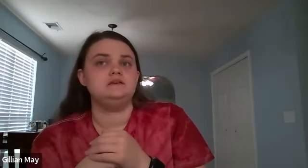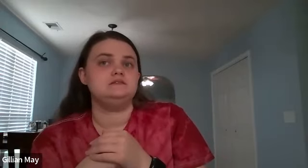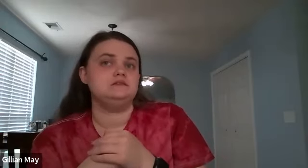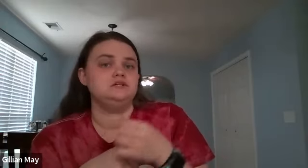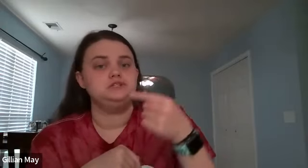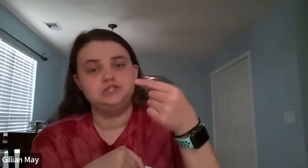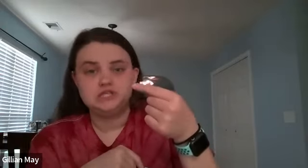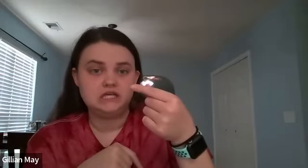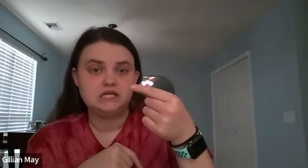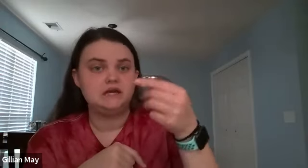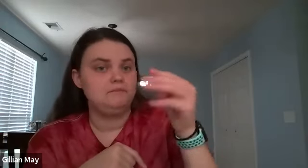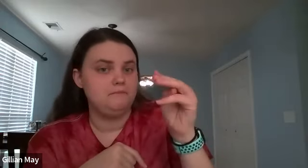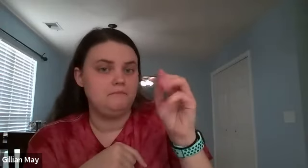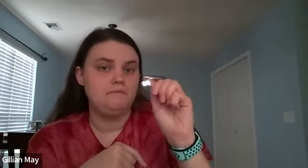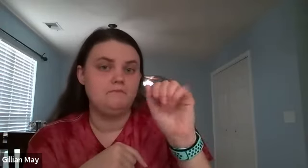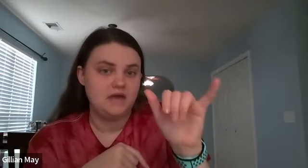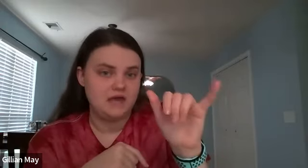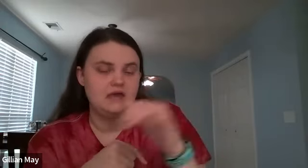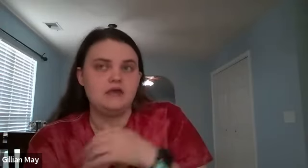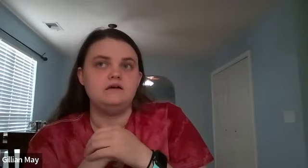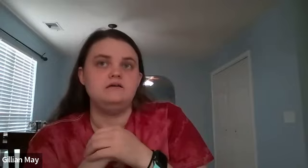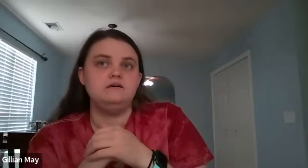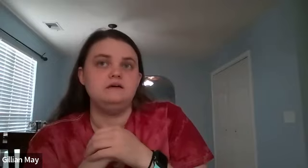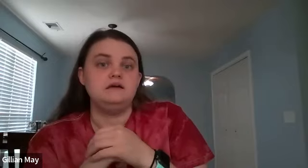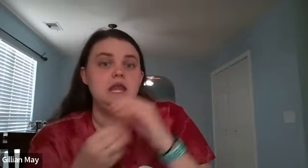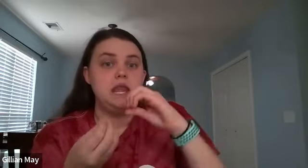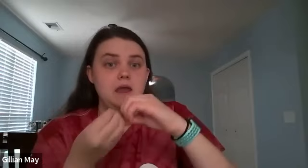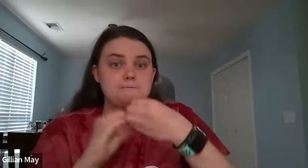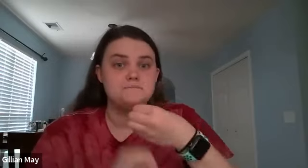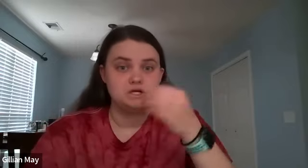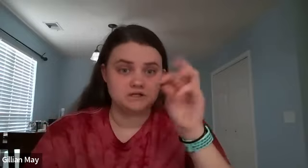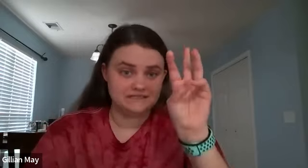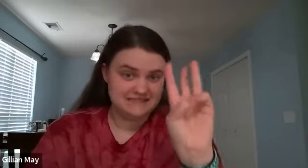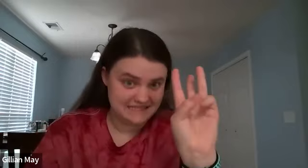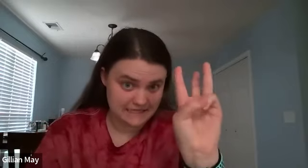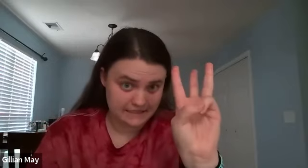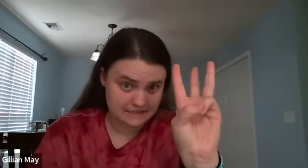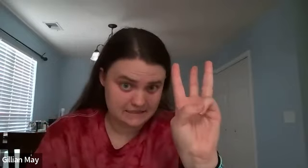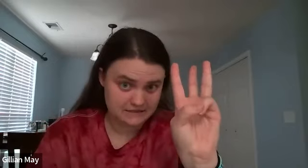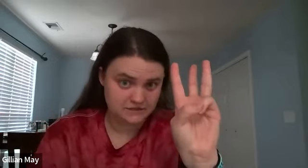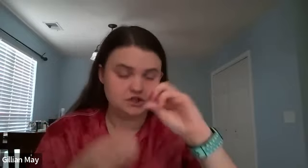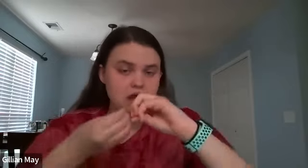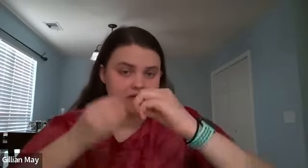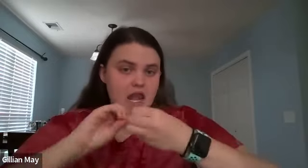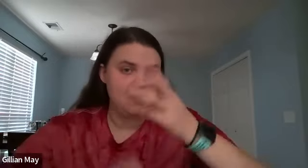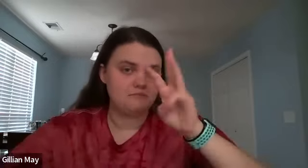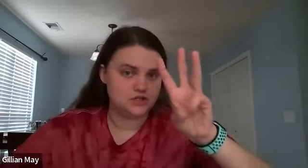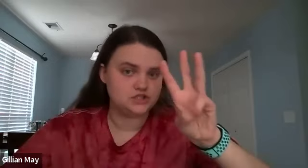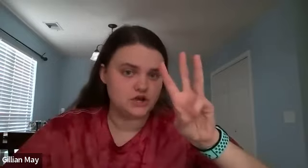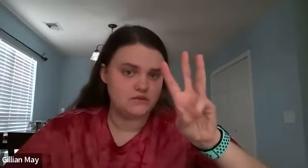is G May number 6. So you would add that number to show that